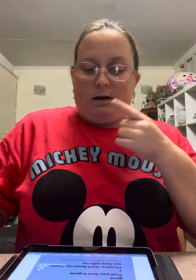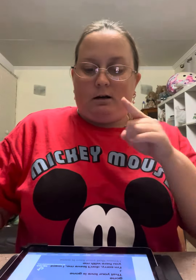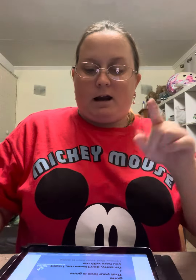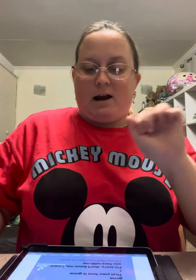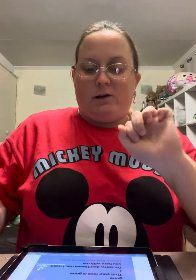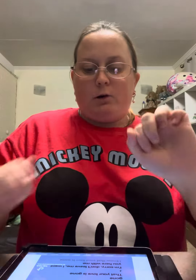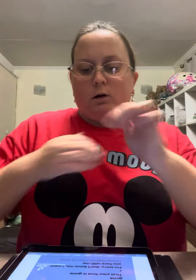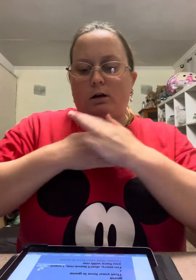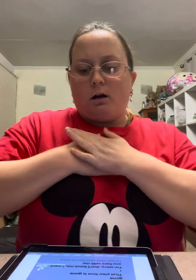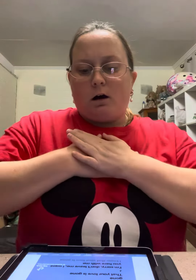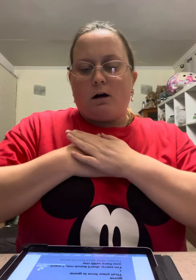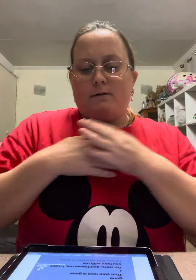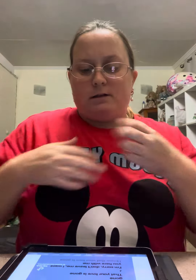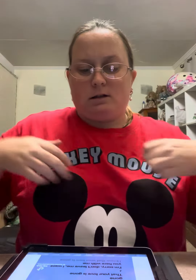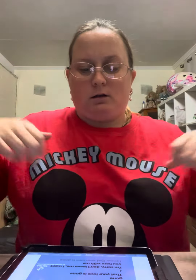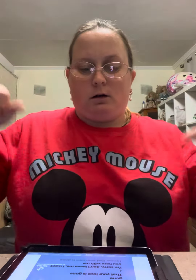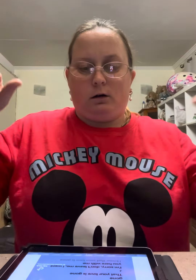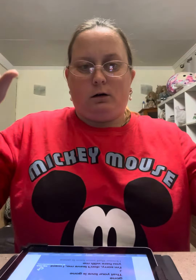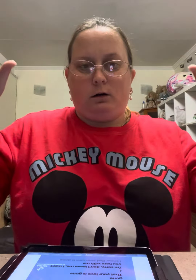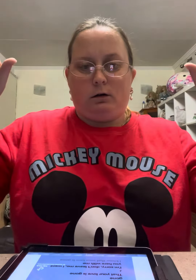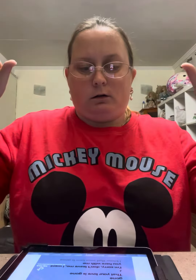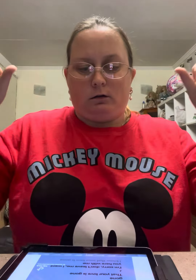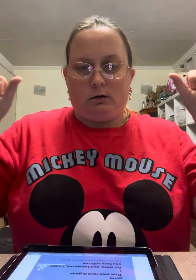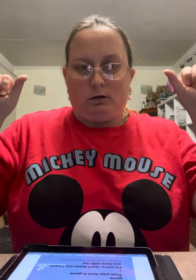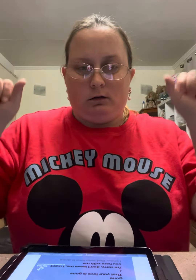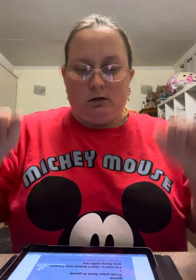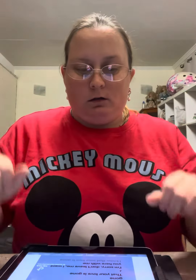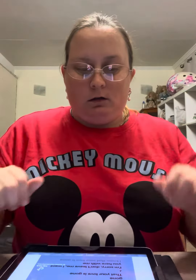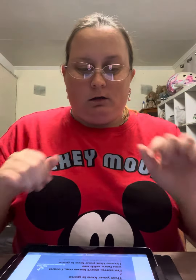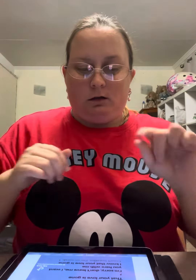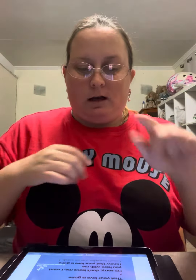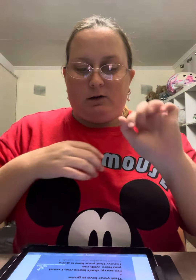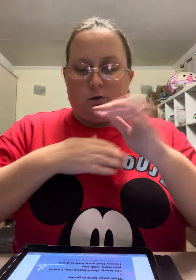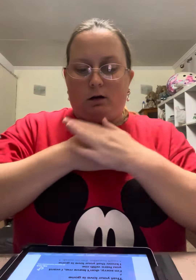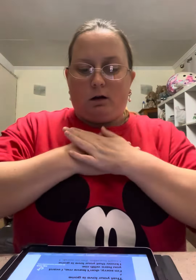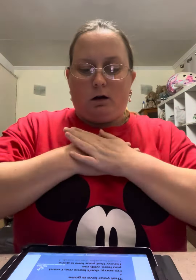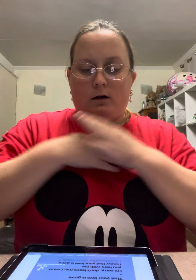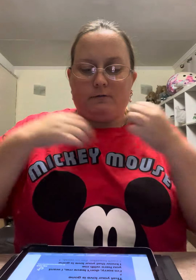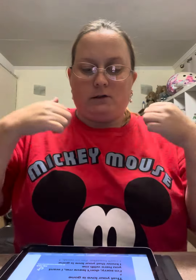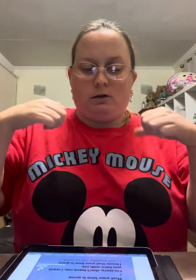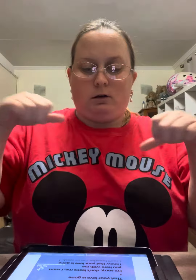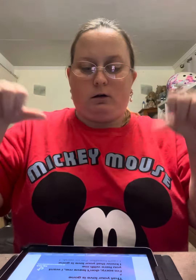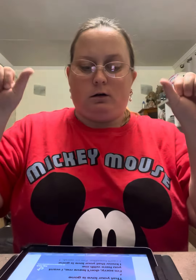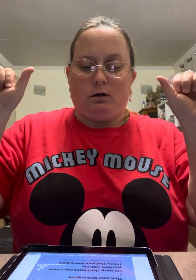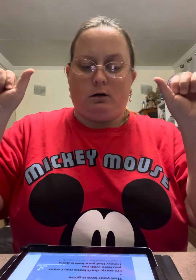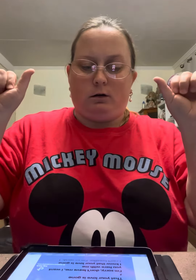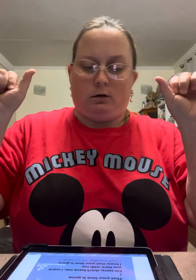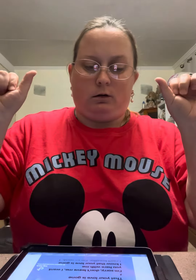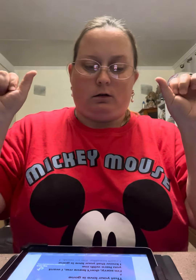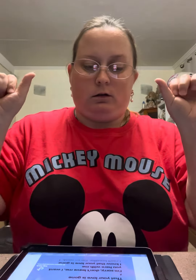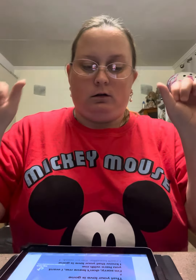that your love is gone, that your love is gone.